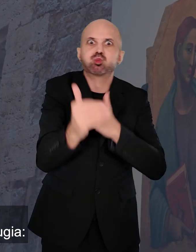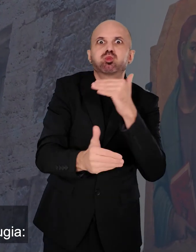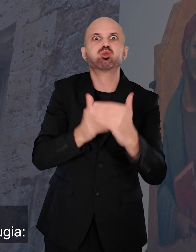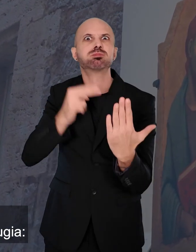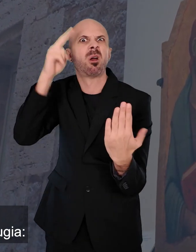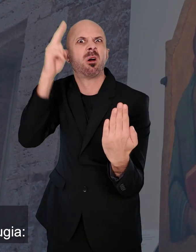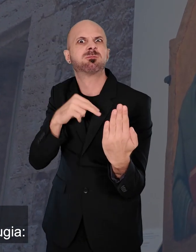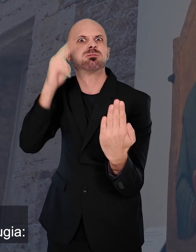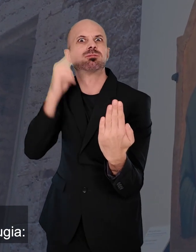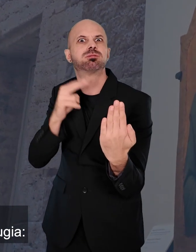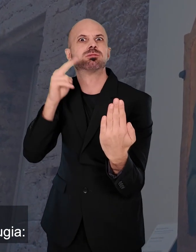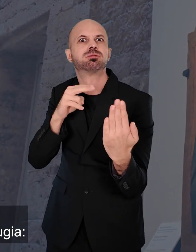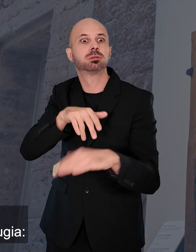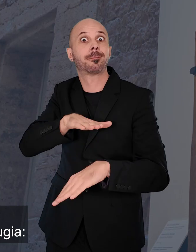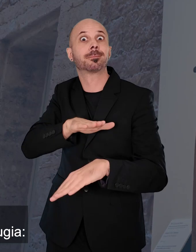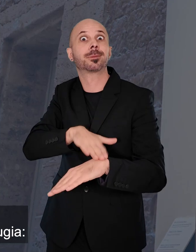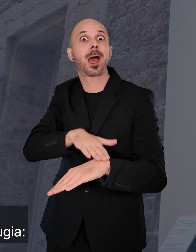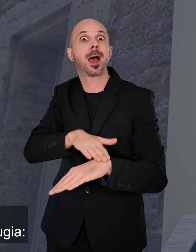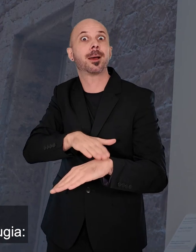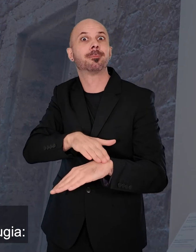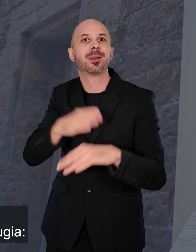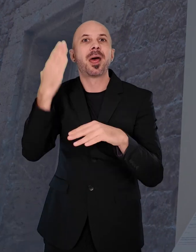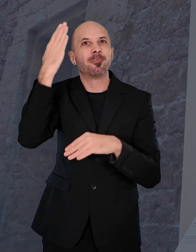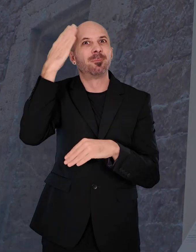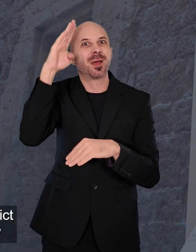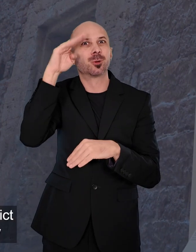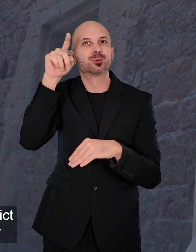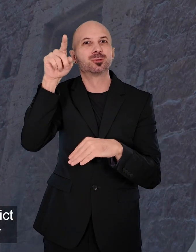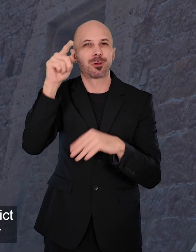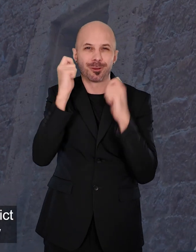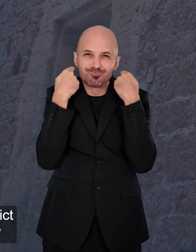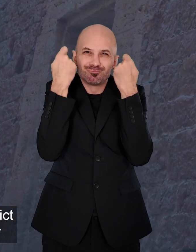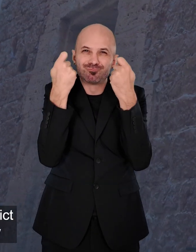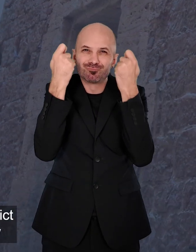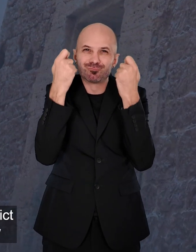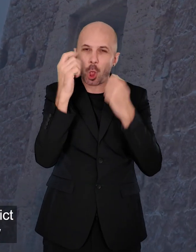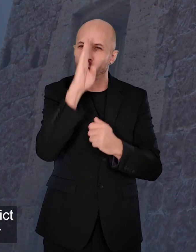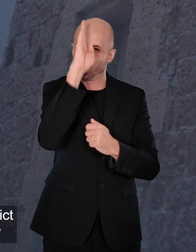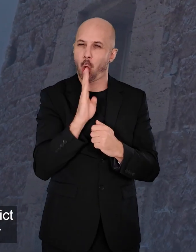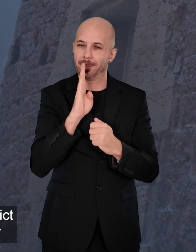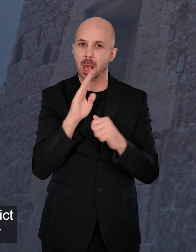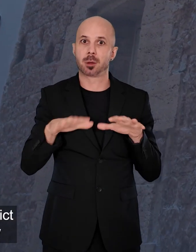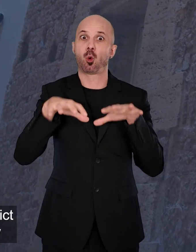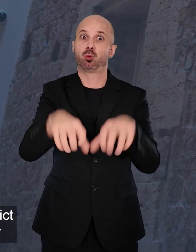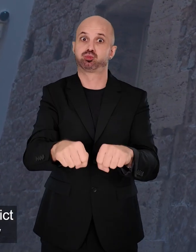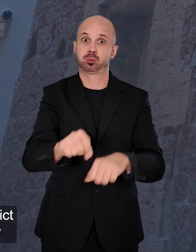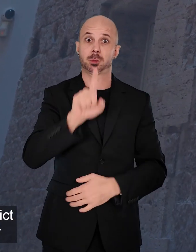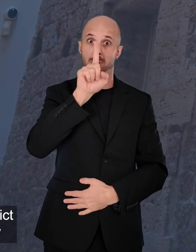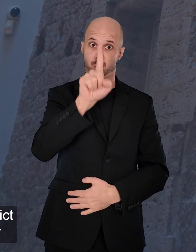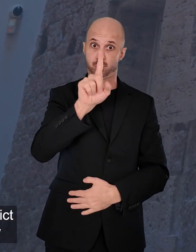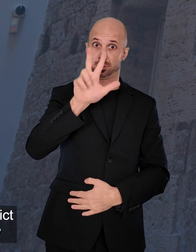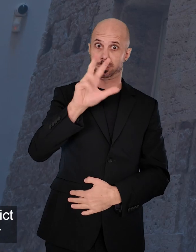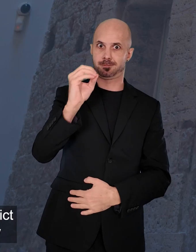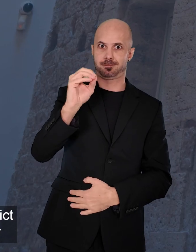for the establishment of the Dominican order in Perugia. Indeed, in 1304, Pope Benedict